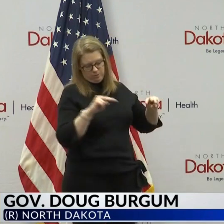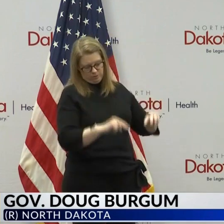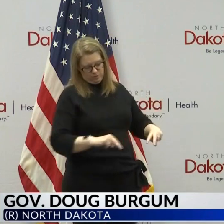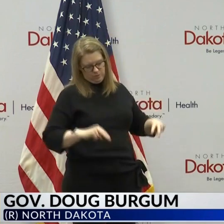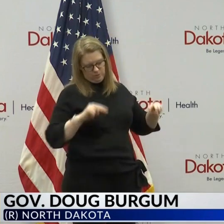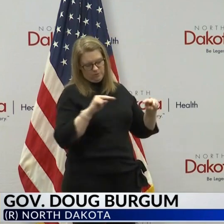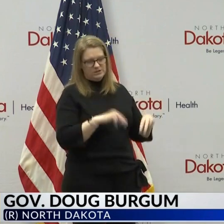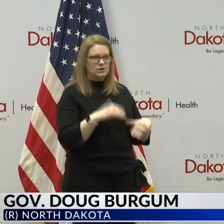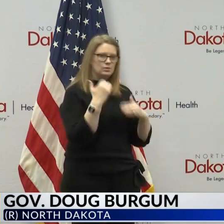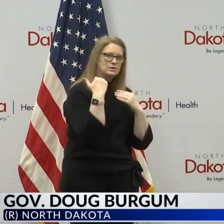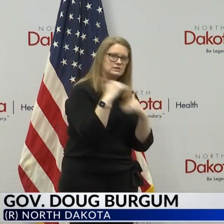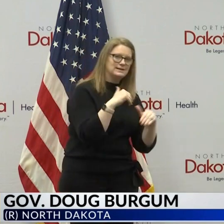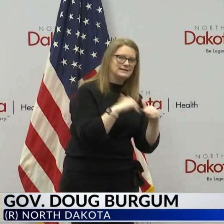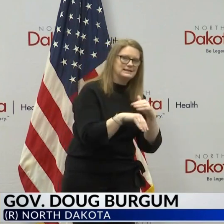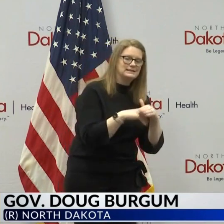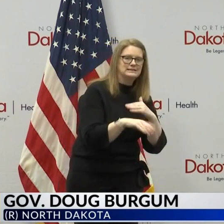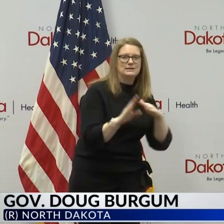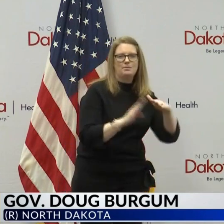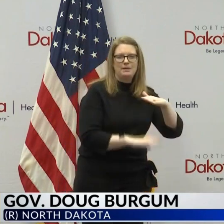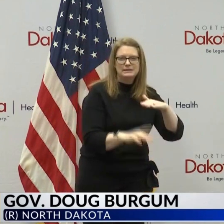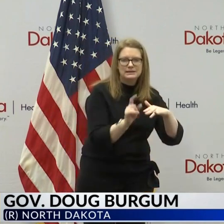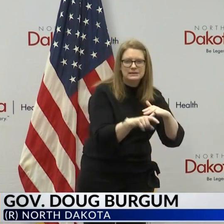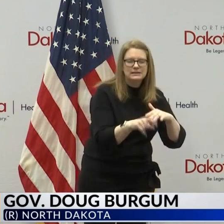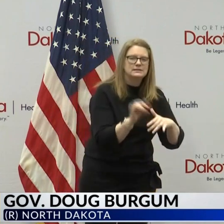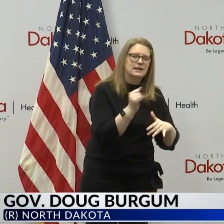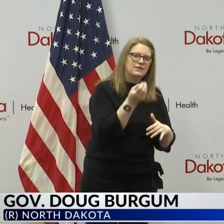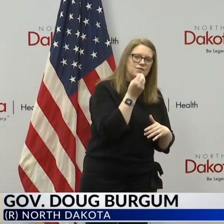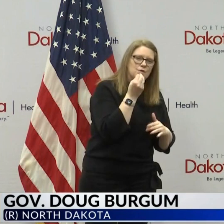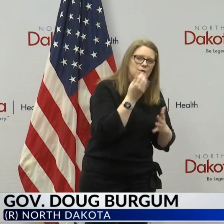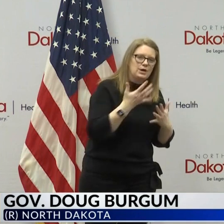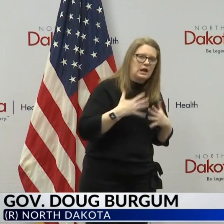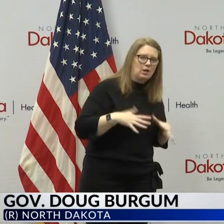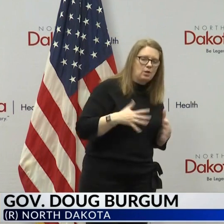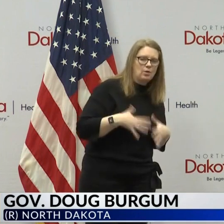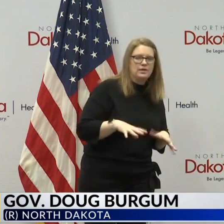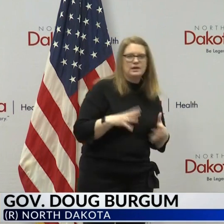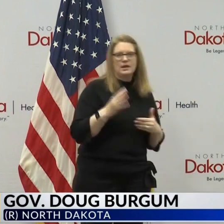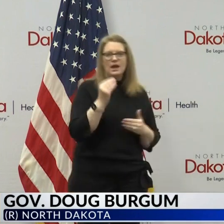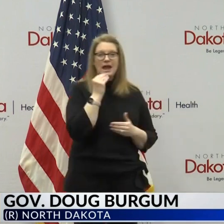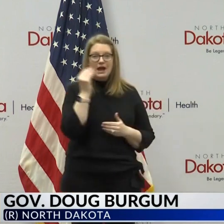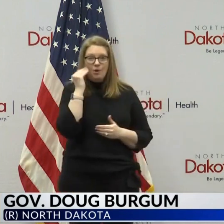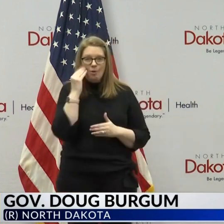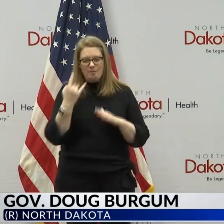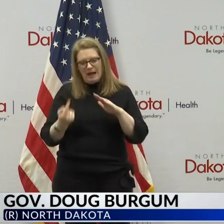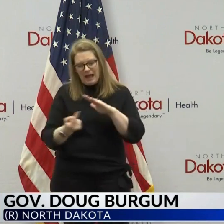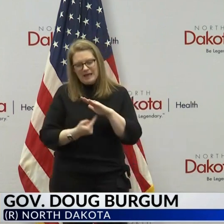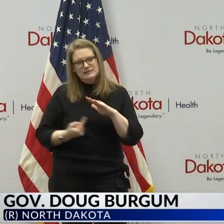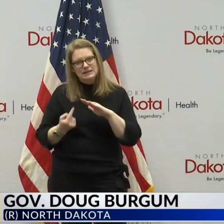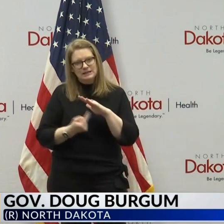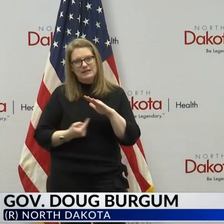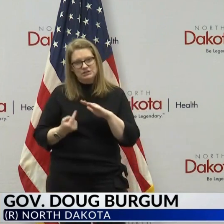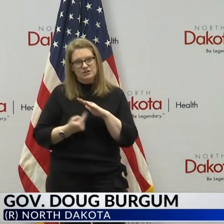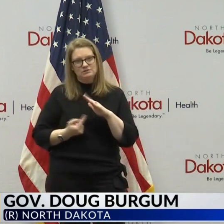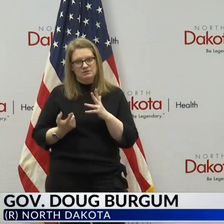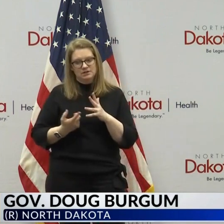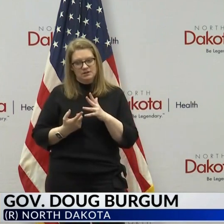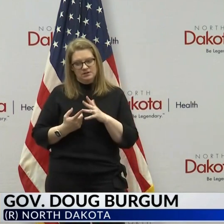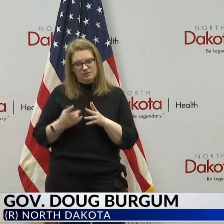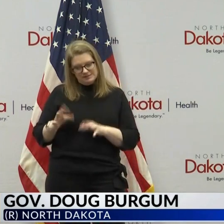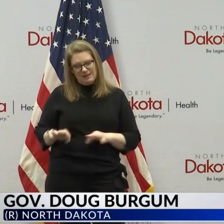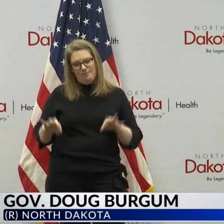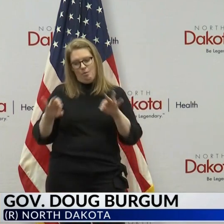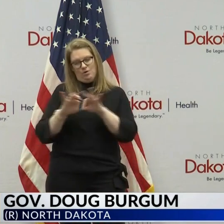restrictions on access to basic necessities as food and clothing. And home isolation is vital to the fight against the pandemic. As I say, it's